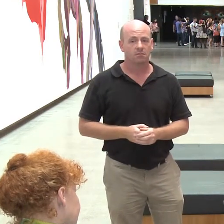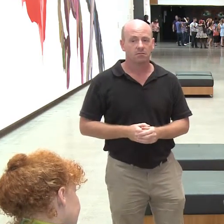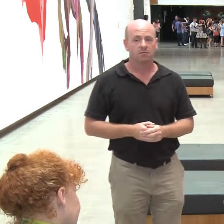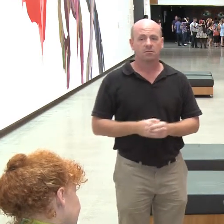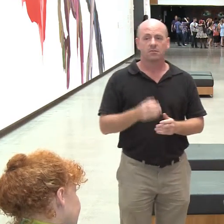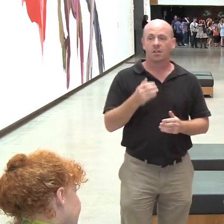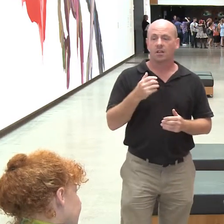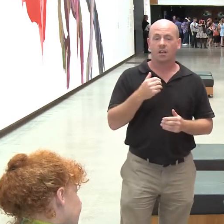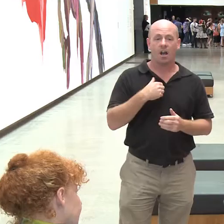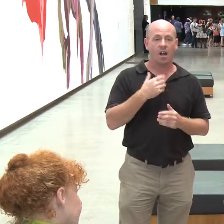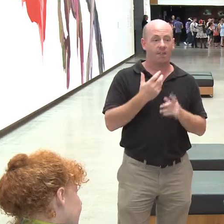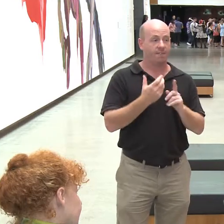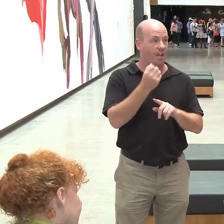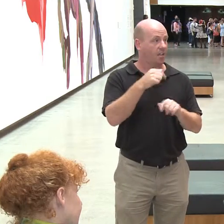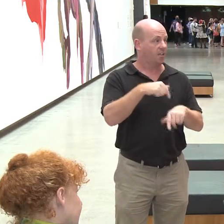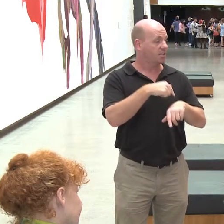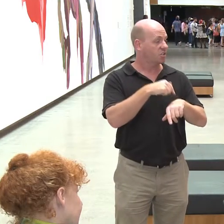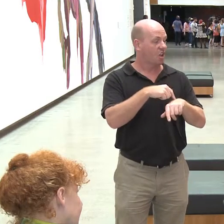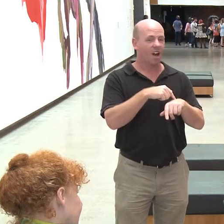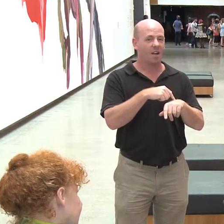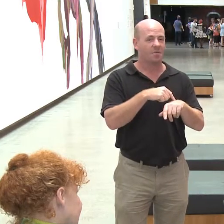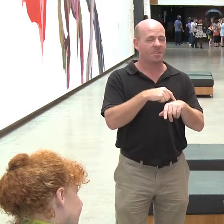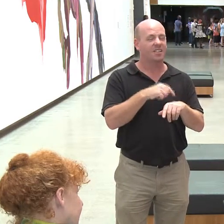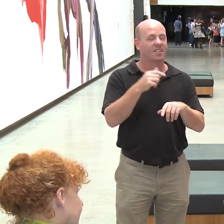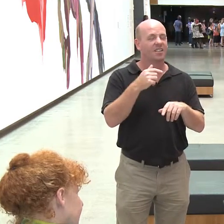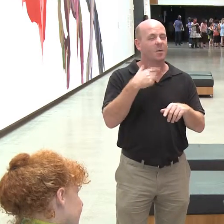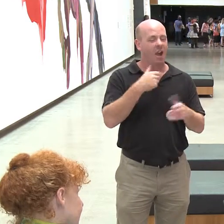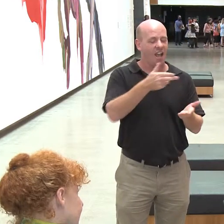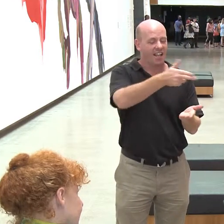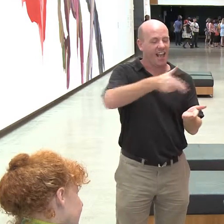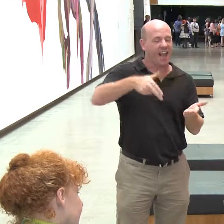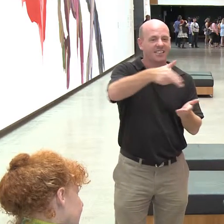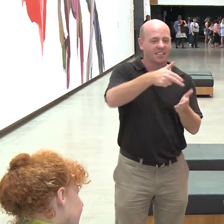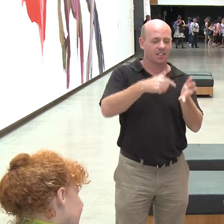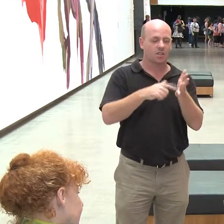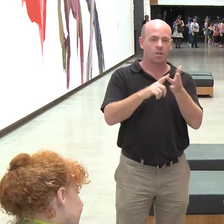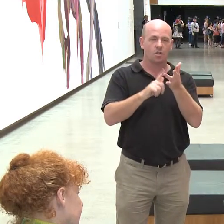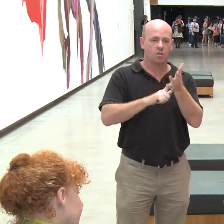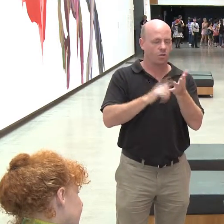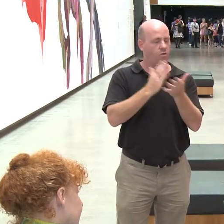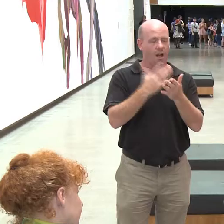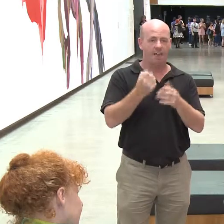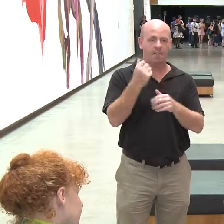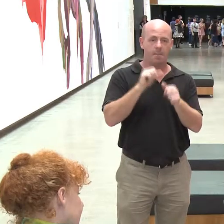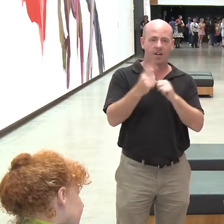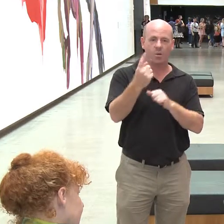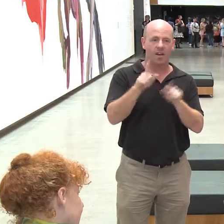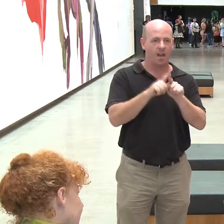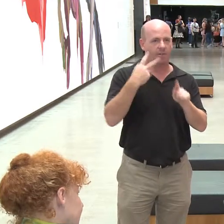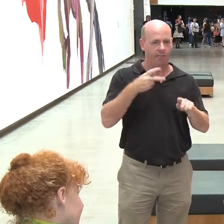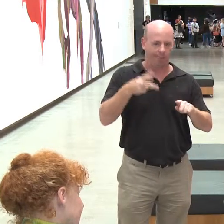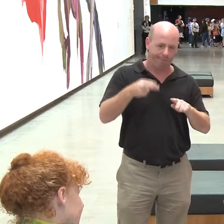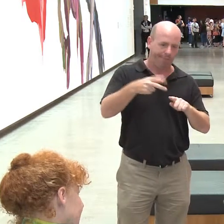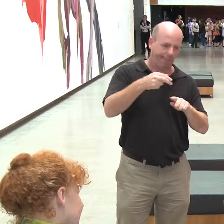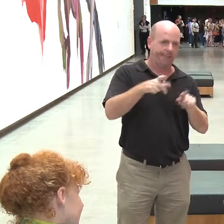And I found this time a much better cutting tool, which I was incredibly grateful for, rather than sort of cutting it out